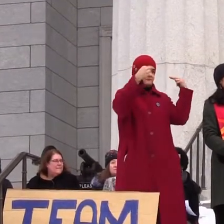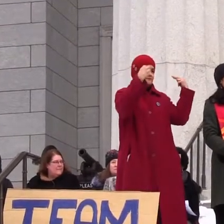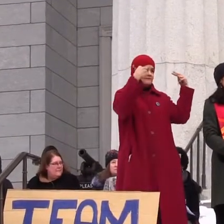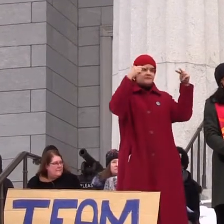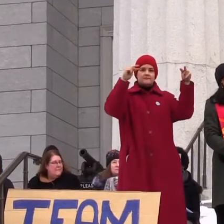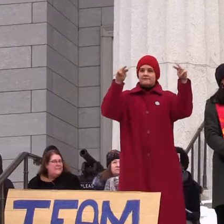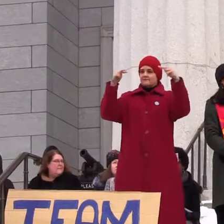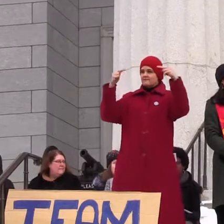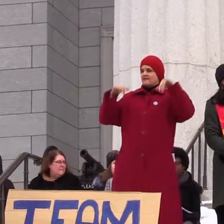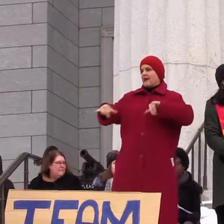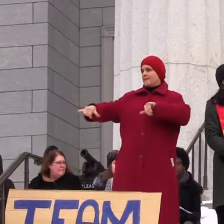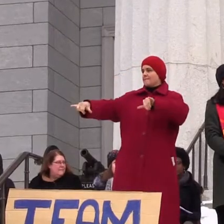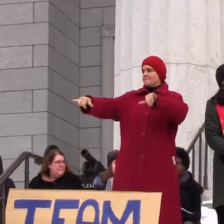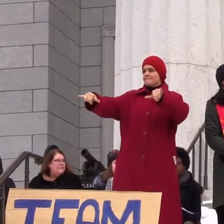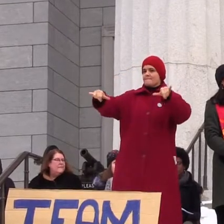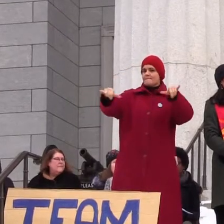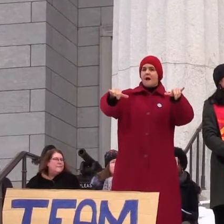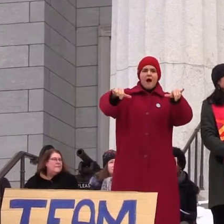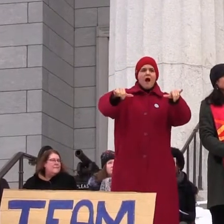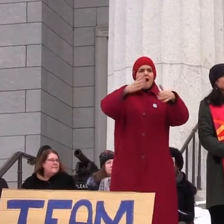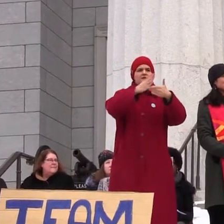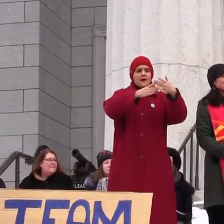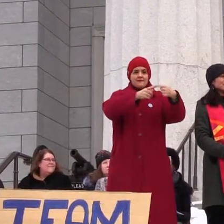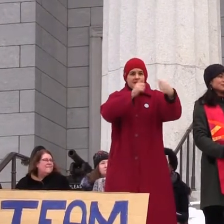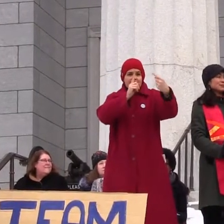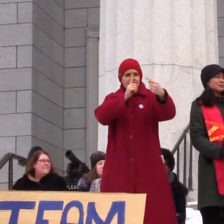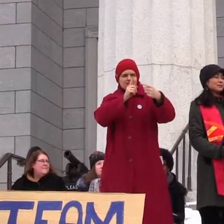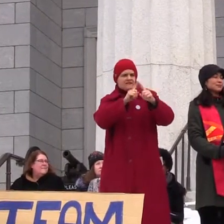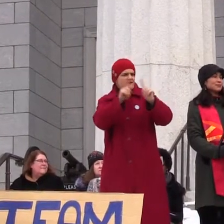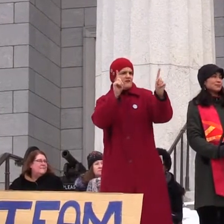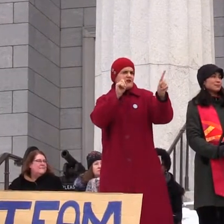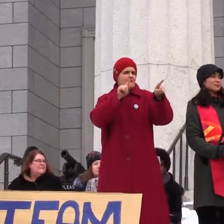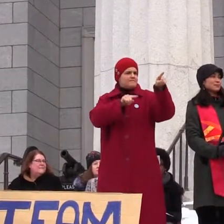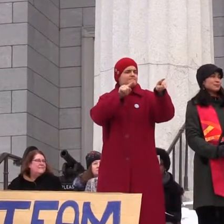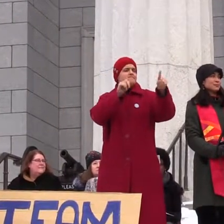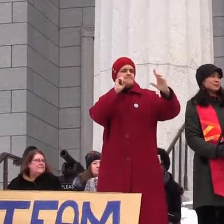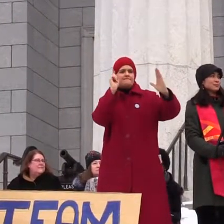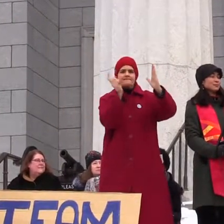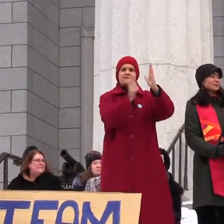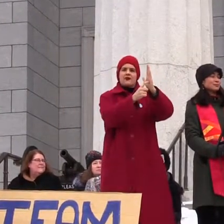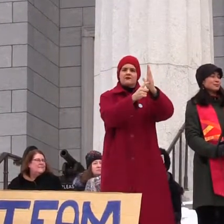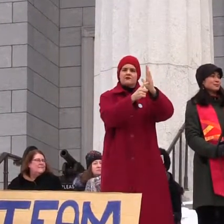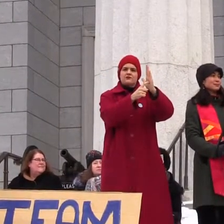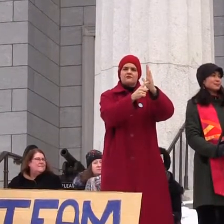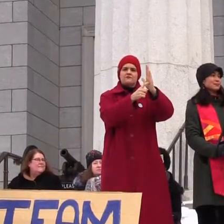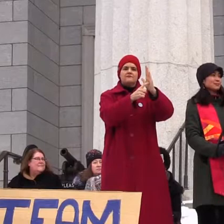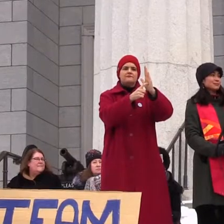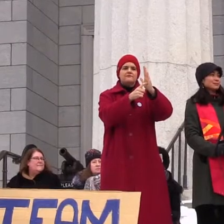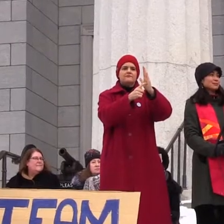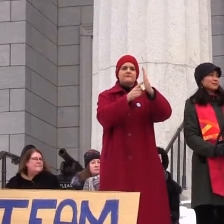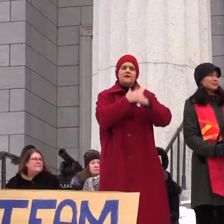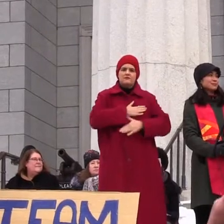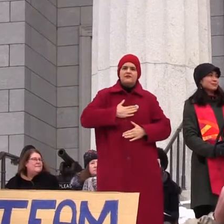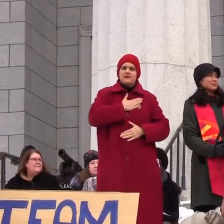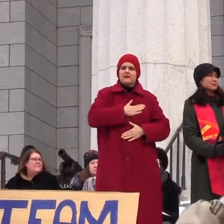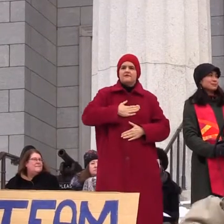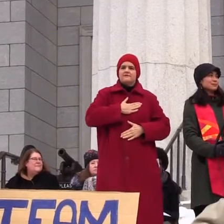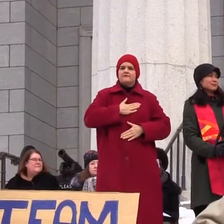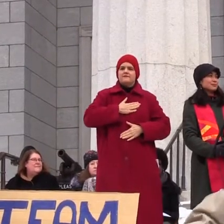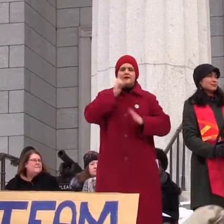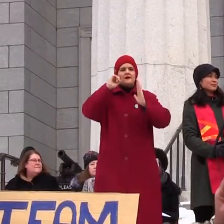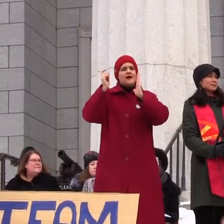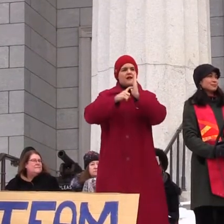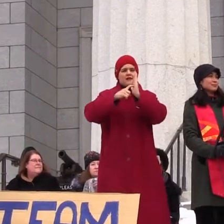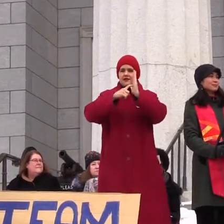likeness and in our difference. And we acknowledge the power of one another and